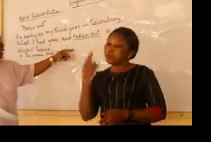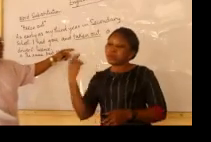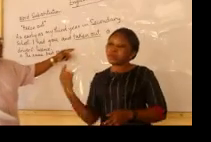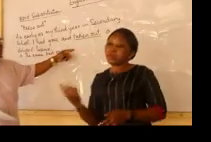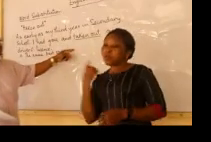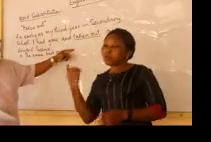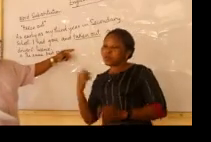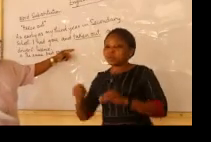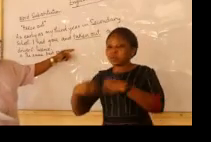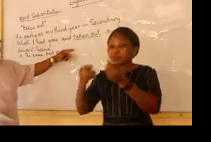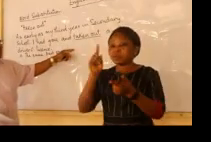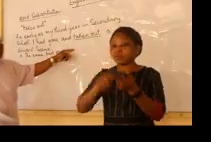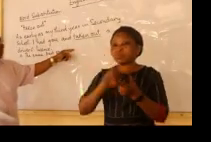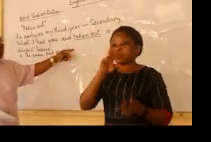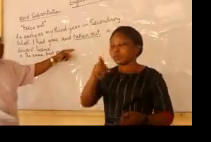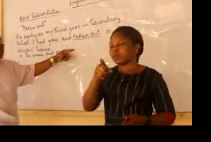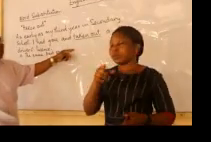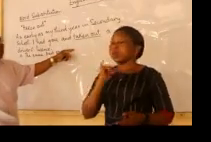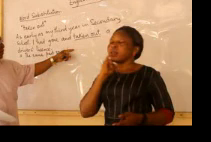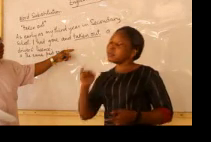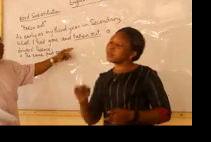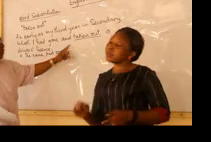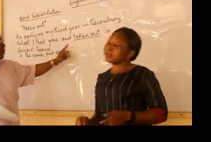is either noun,